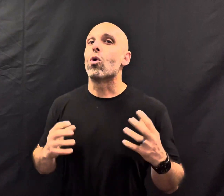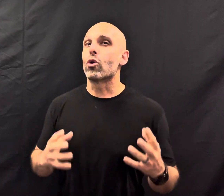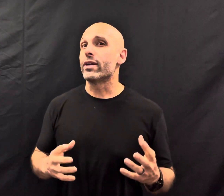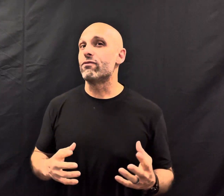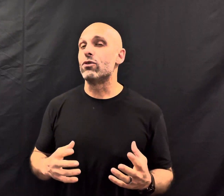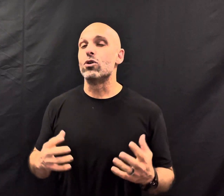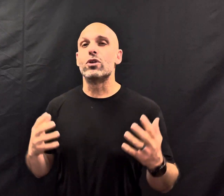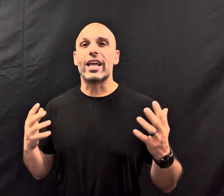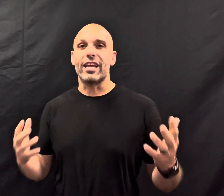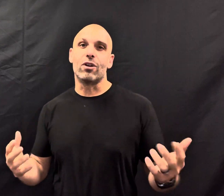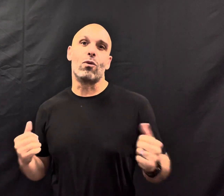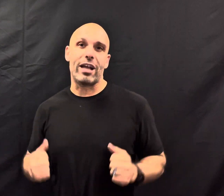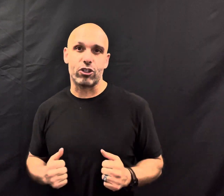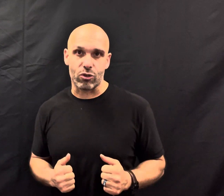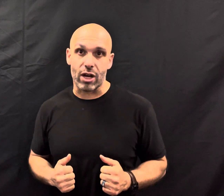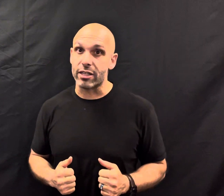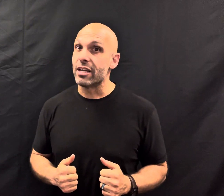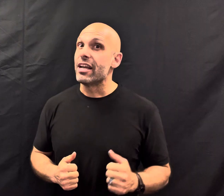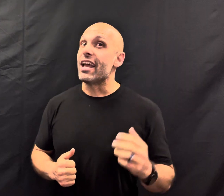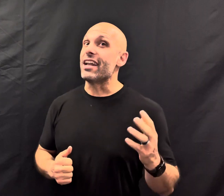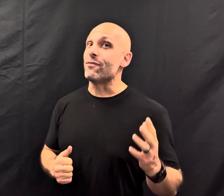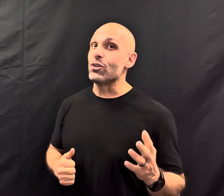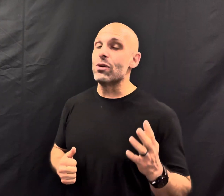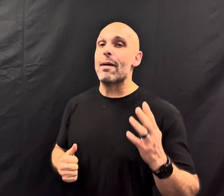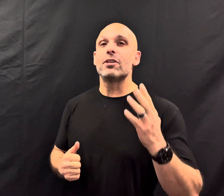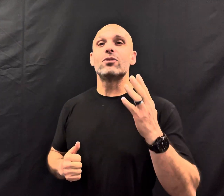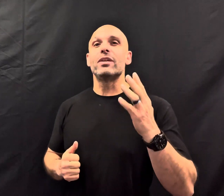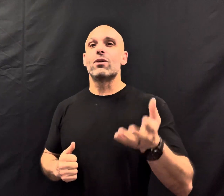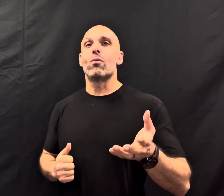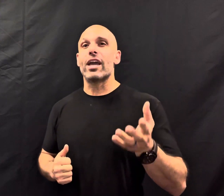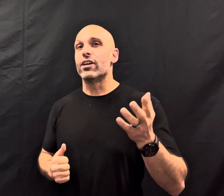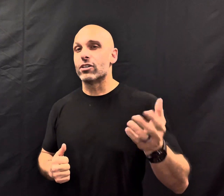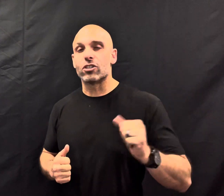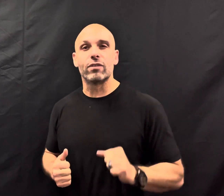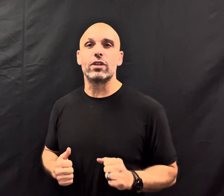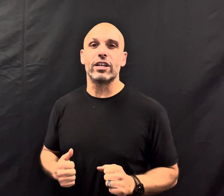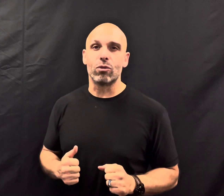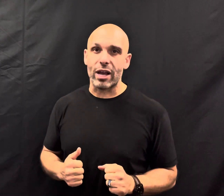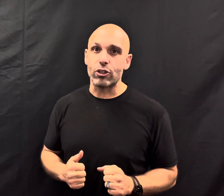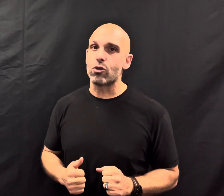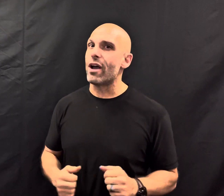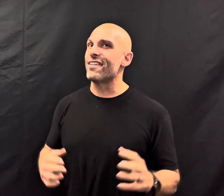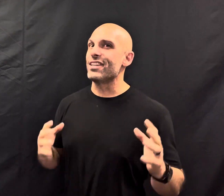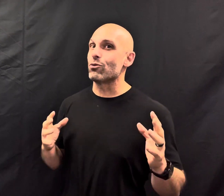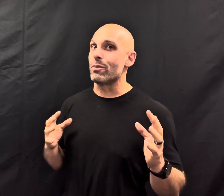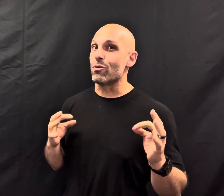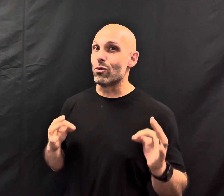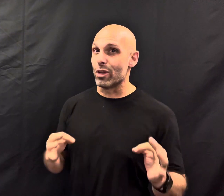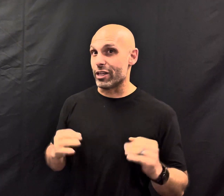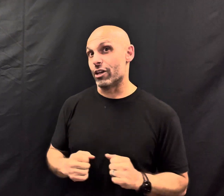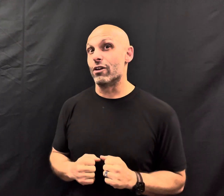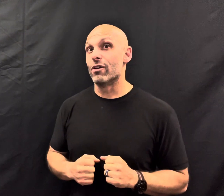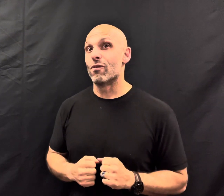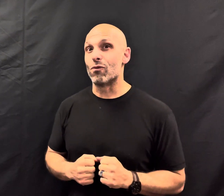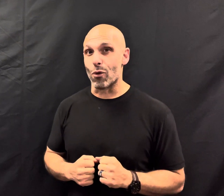ordering food in a restaurant. And if you happen to be a waiter, server in a restaurant, these would be really good for you.